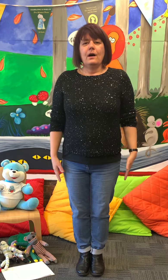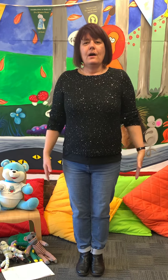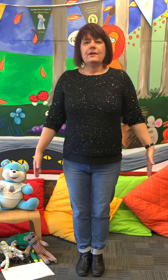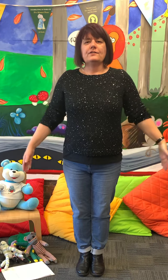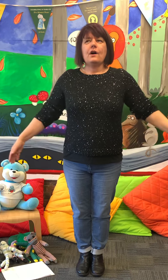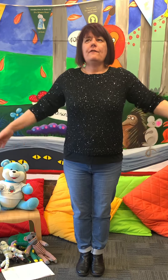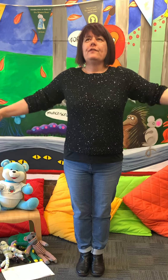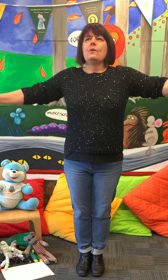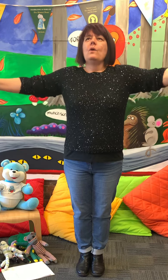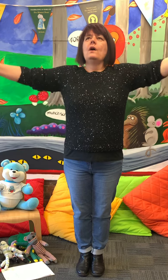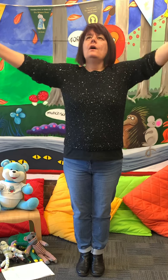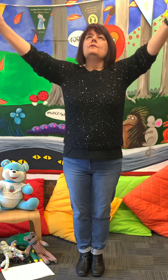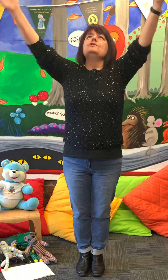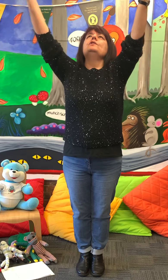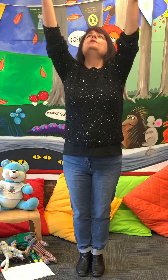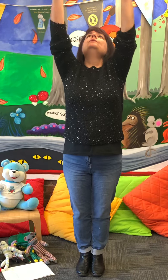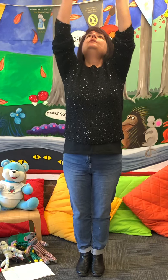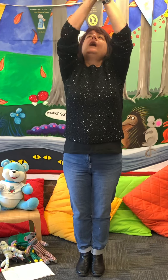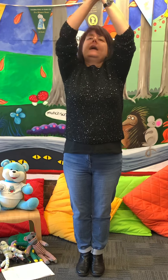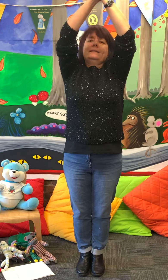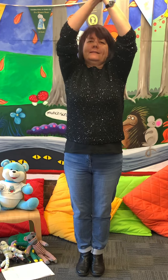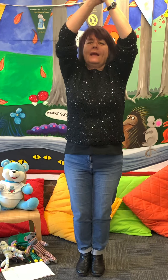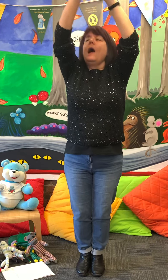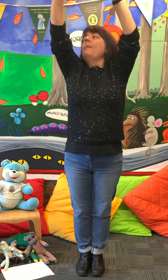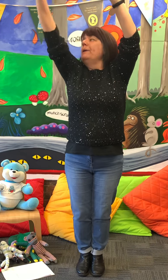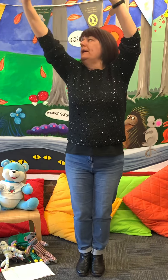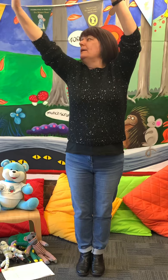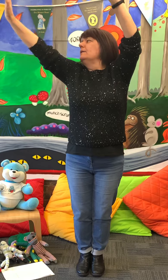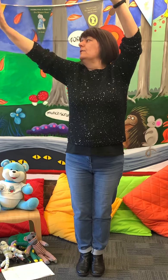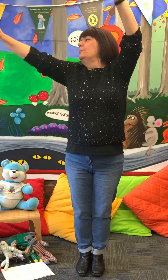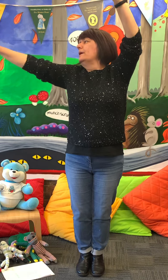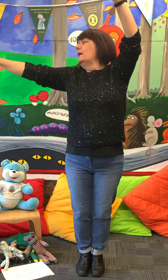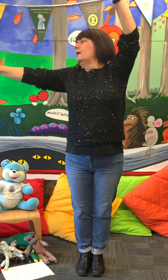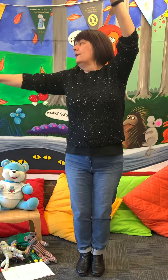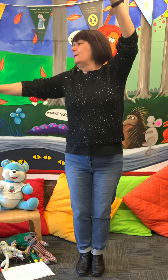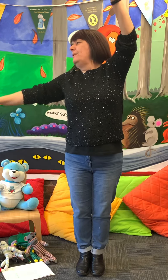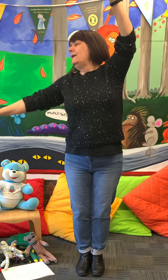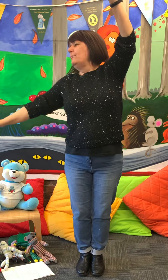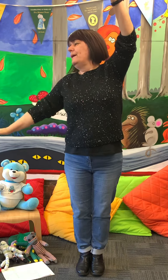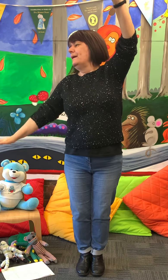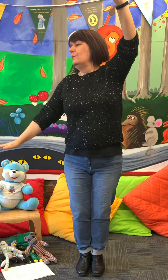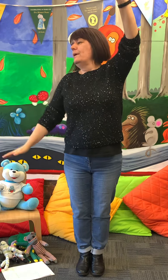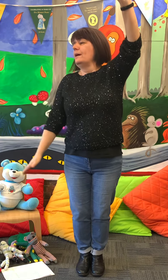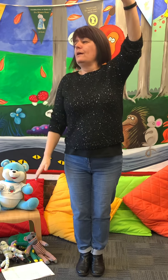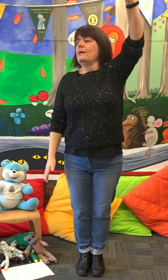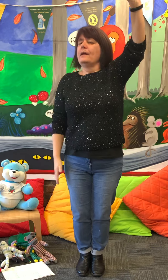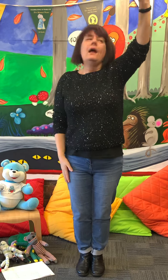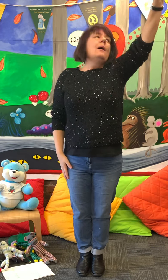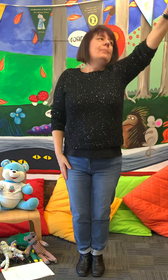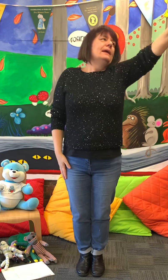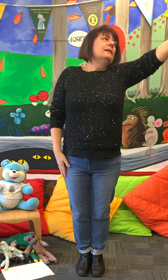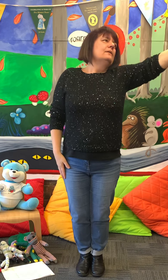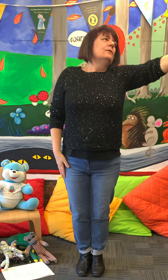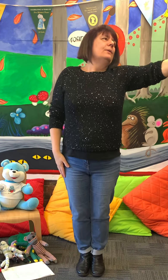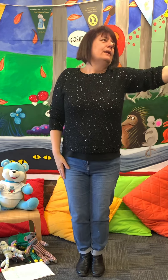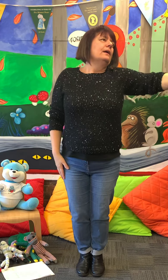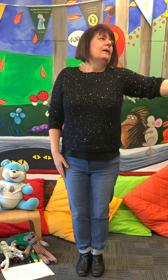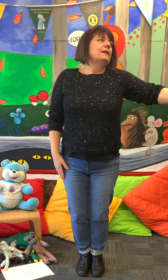Bananas of the world unite. Peel banana, peel, peel banana. Peel banana,